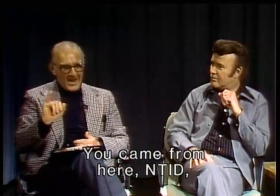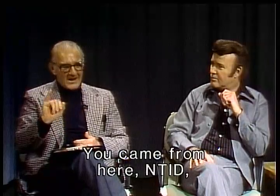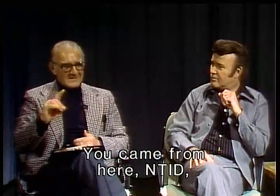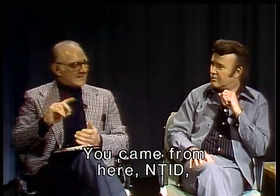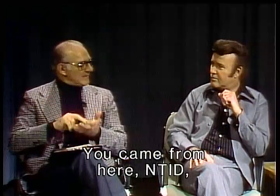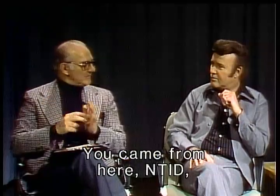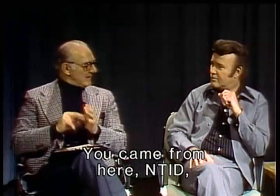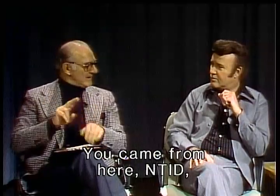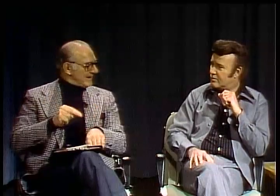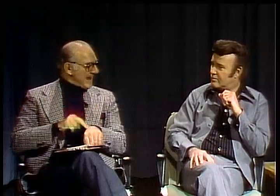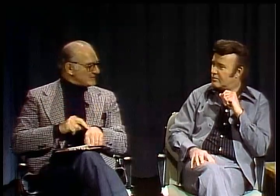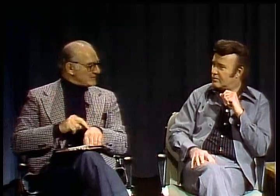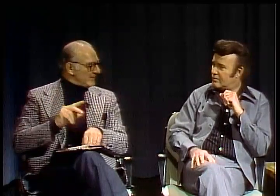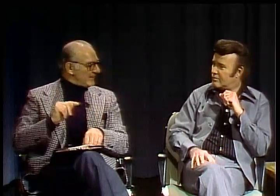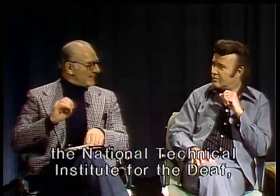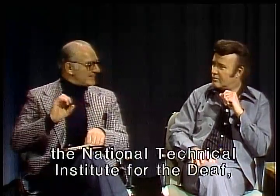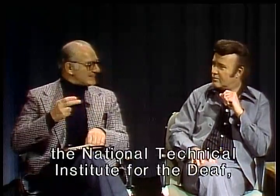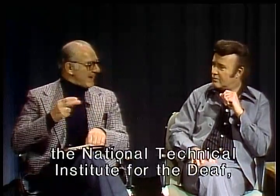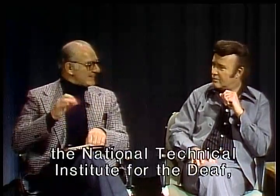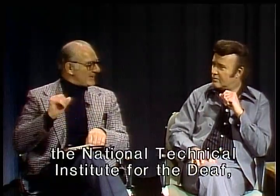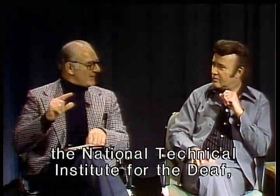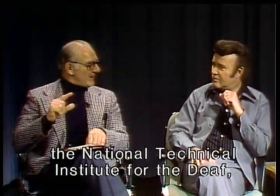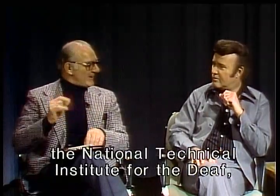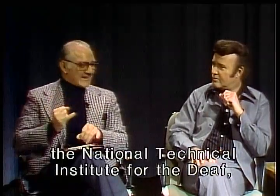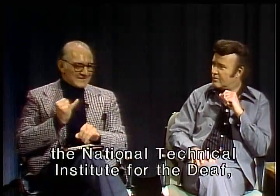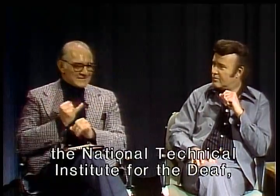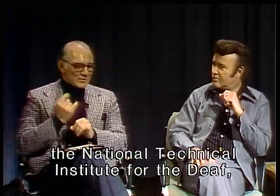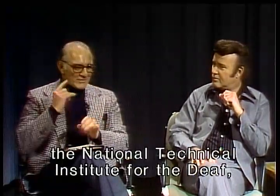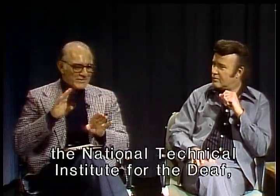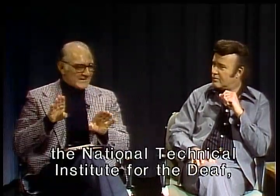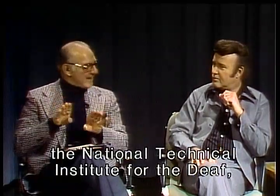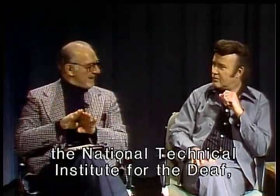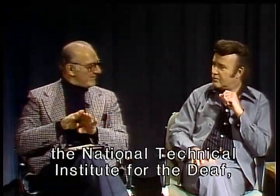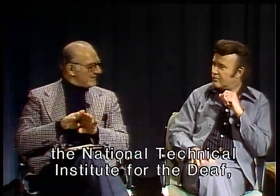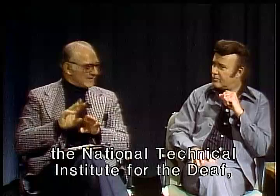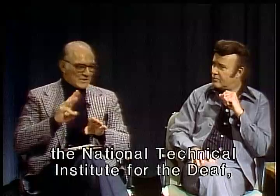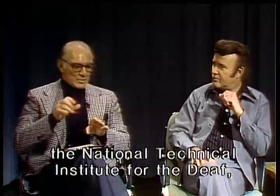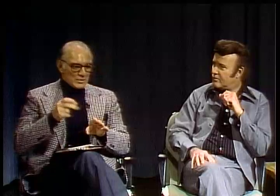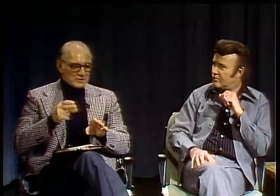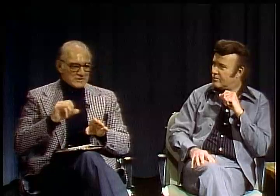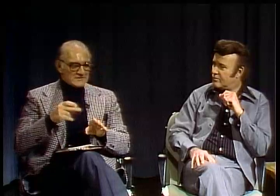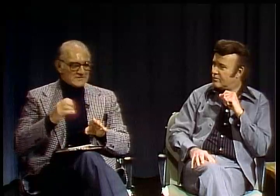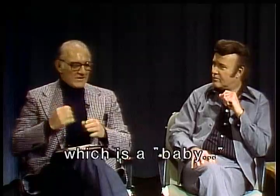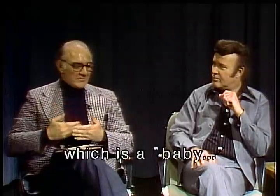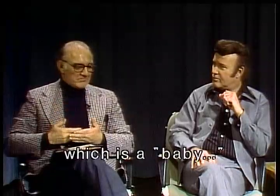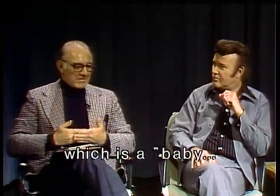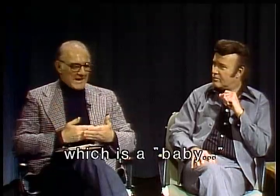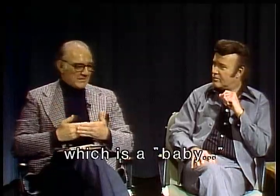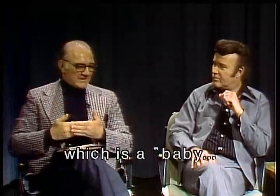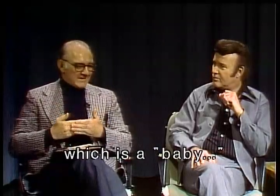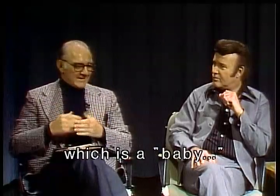NTID, National Technical Institute for the Deaf, which was the baby